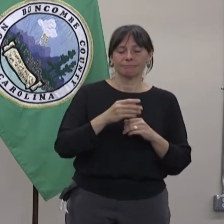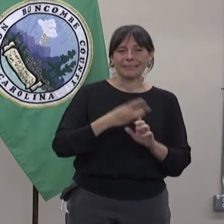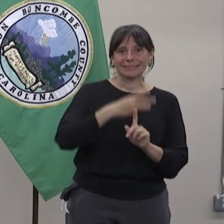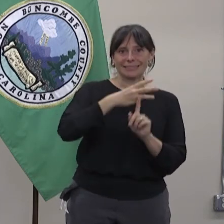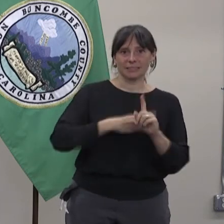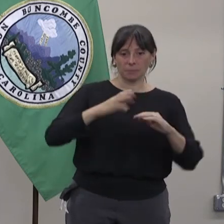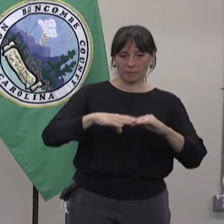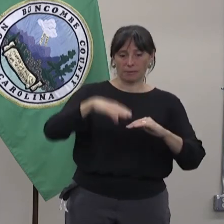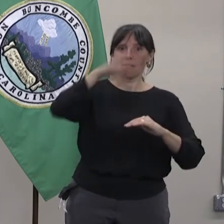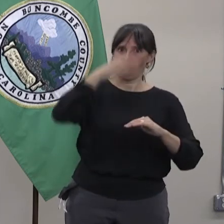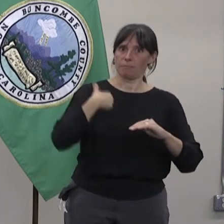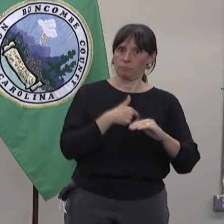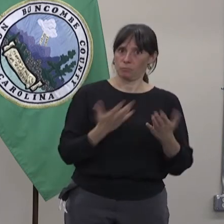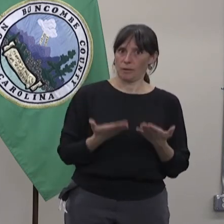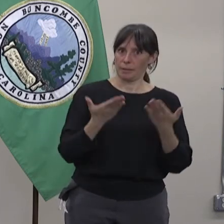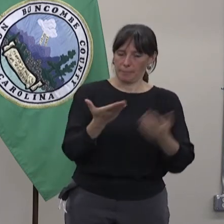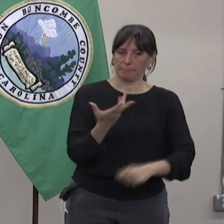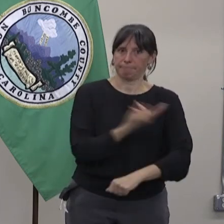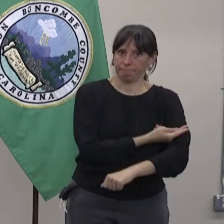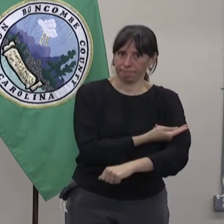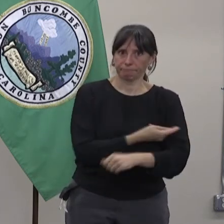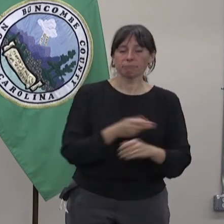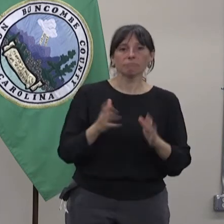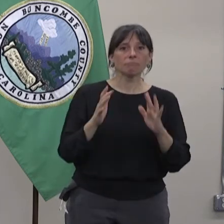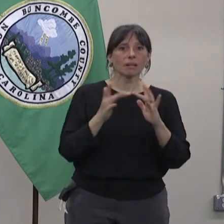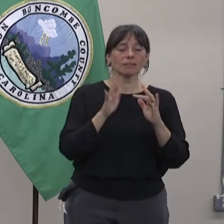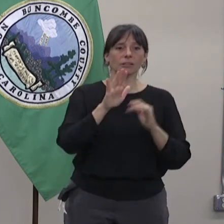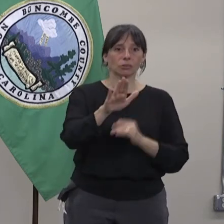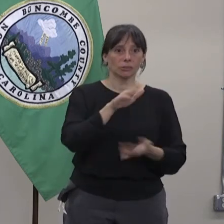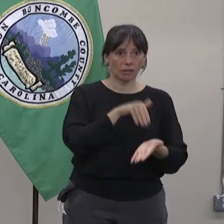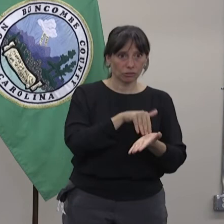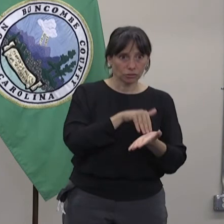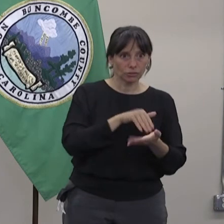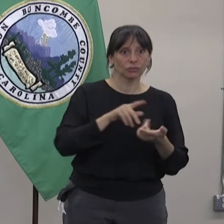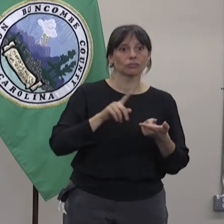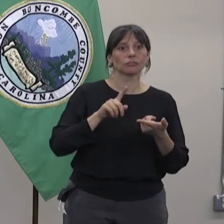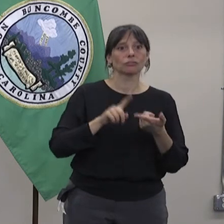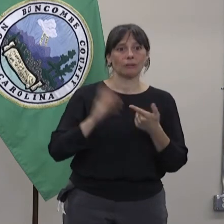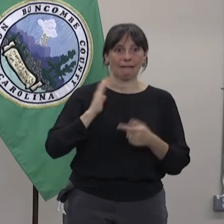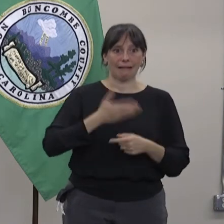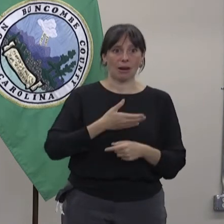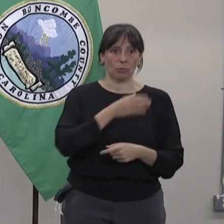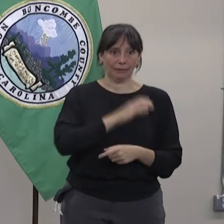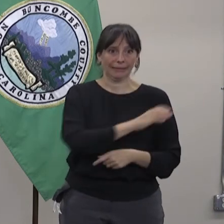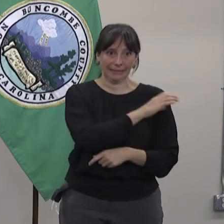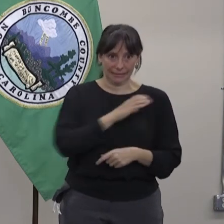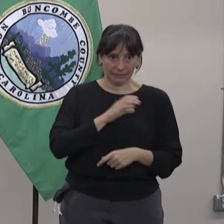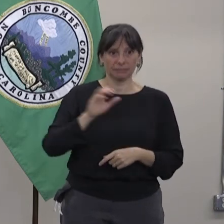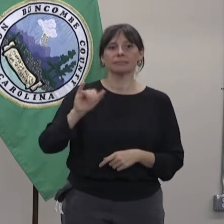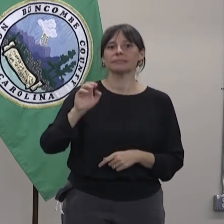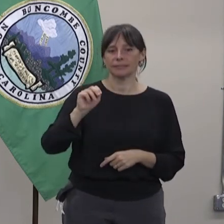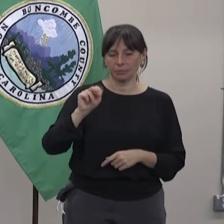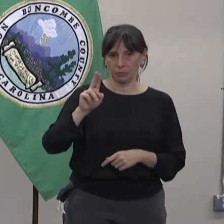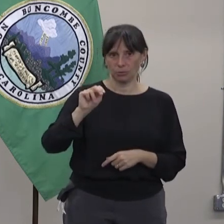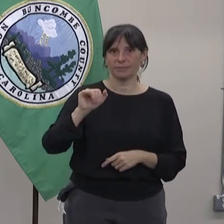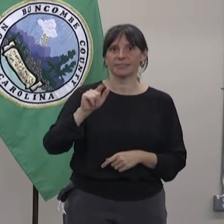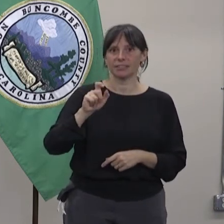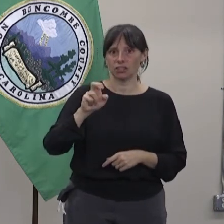local pharmacy, or our immunization clinic for more information about flu vaccine or to schedule an appointment.